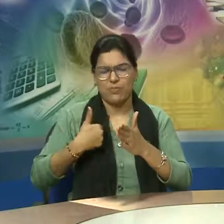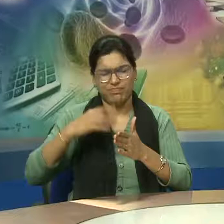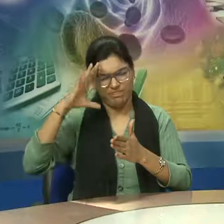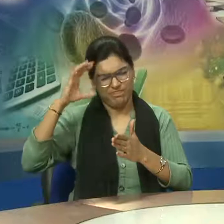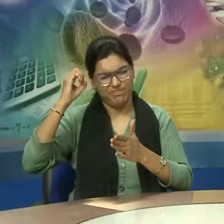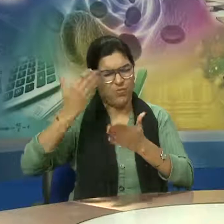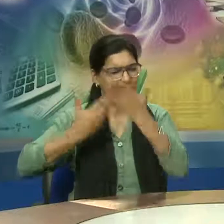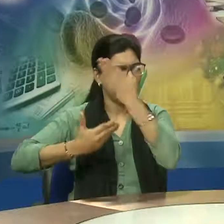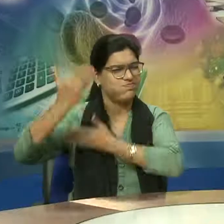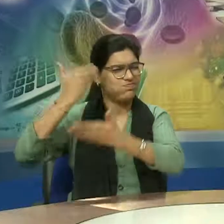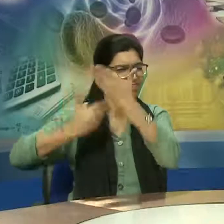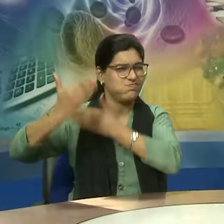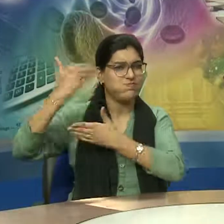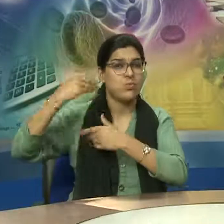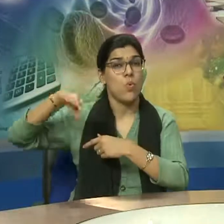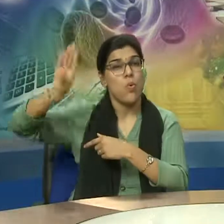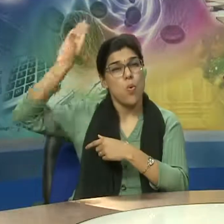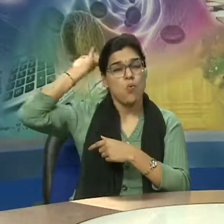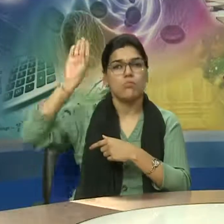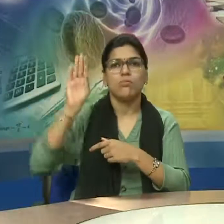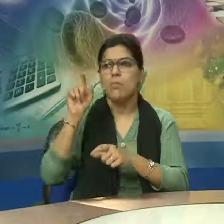the behavior of